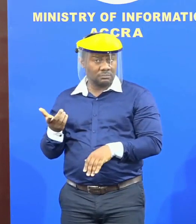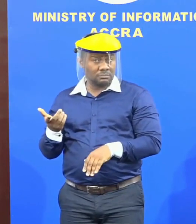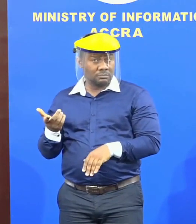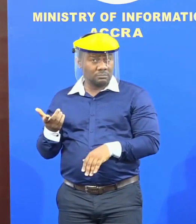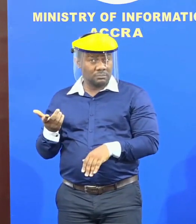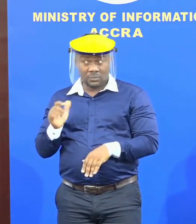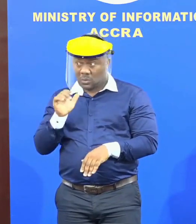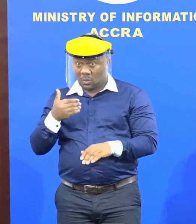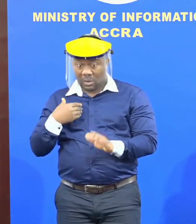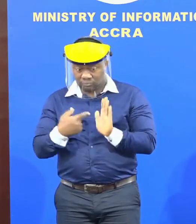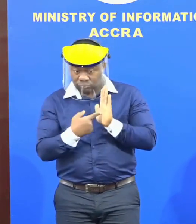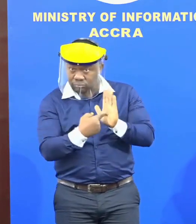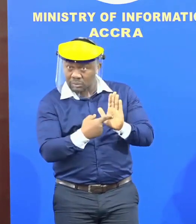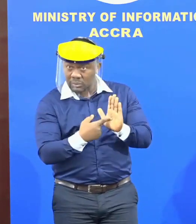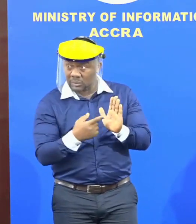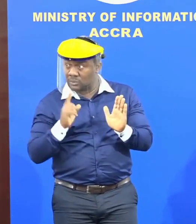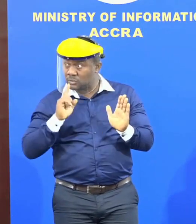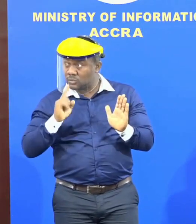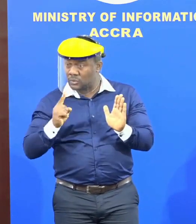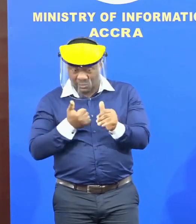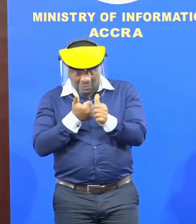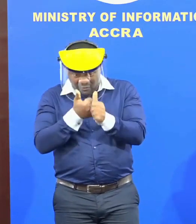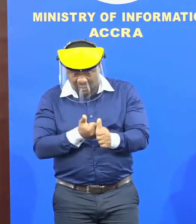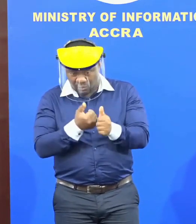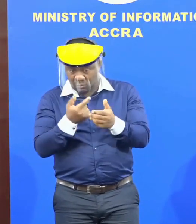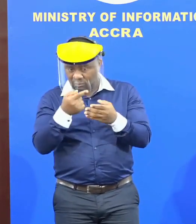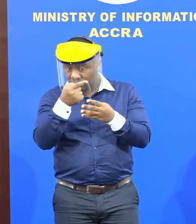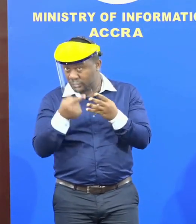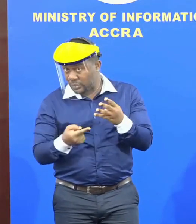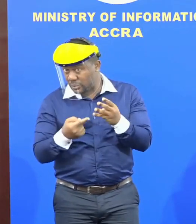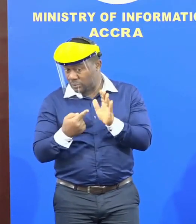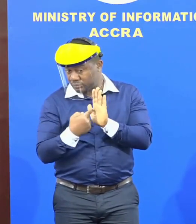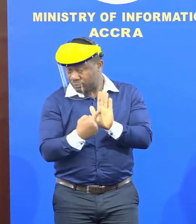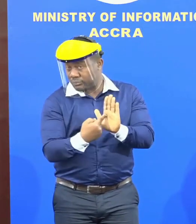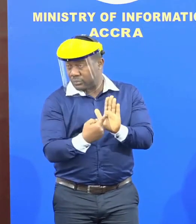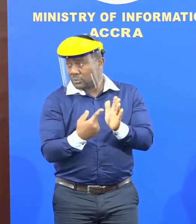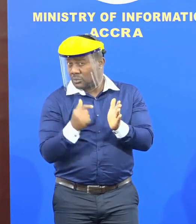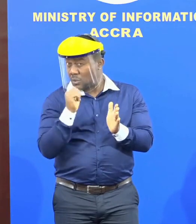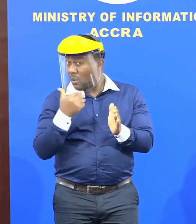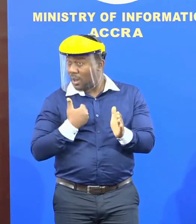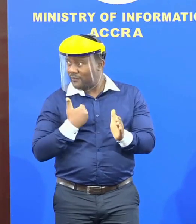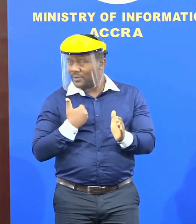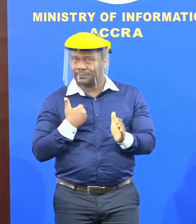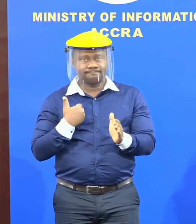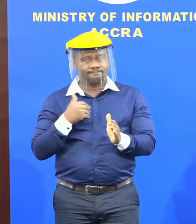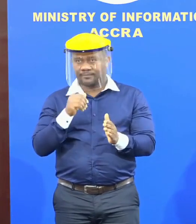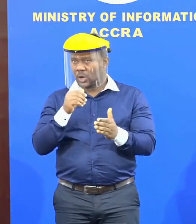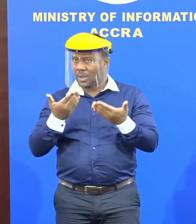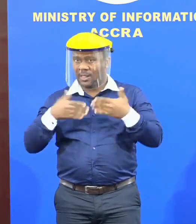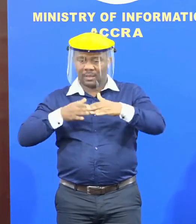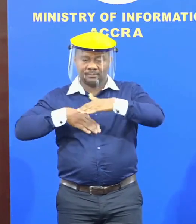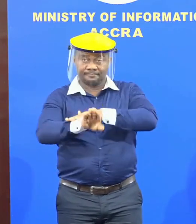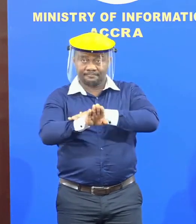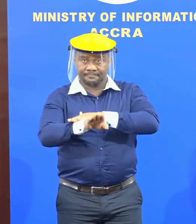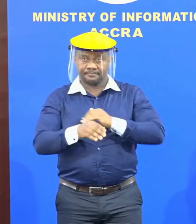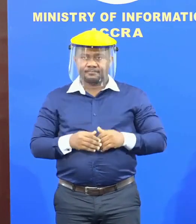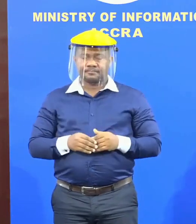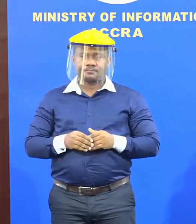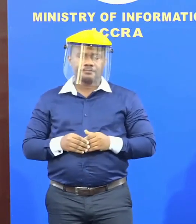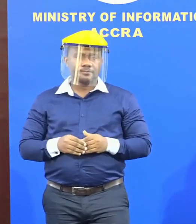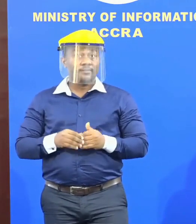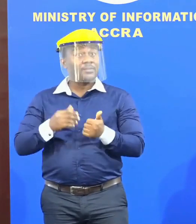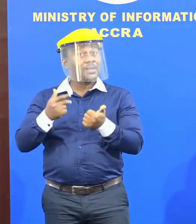proof that they have complied with these guidance notes. Ghanaian passengers will have their passports